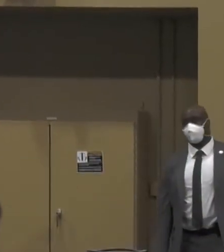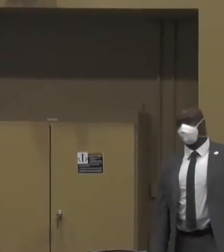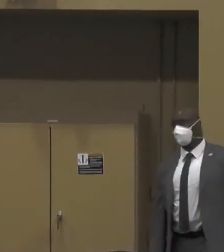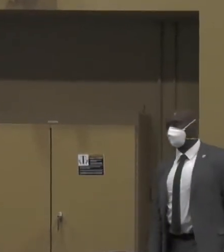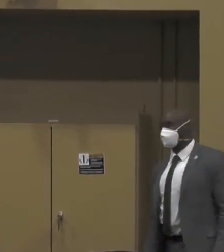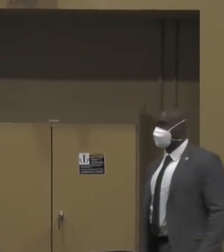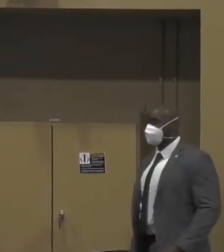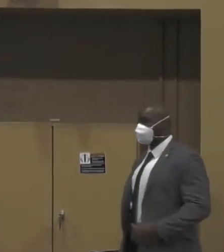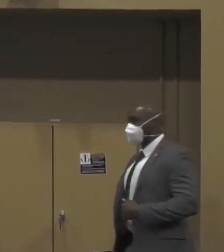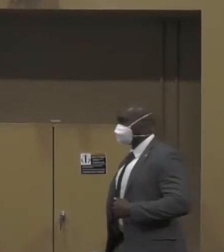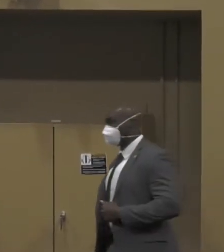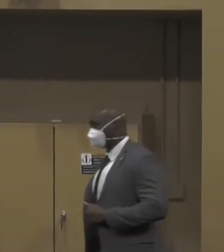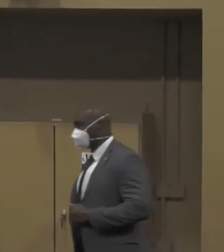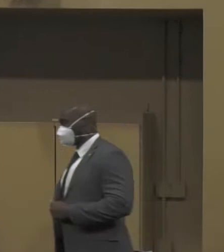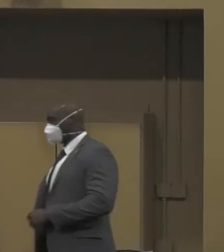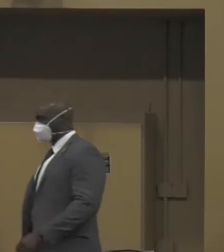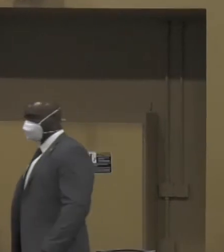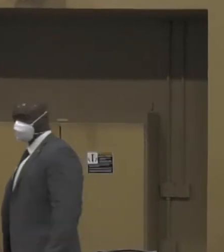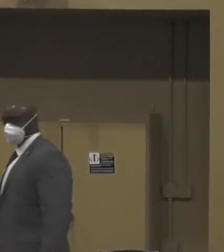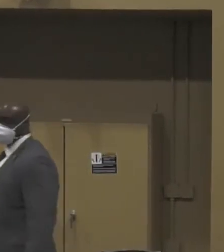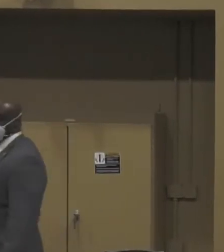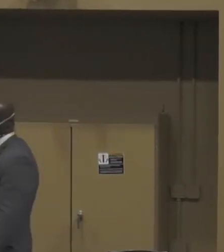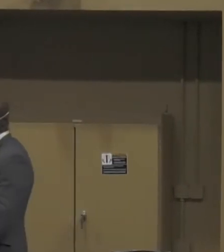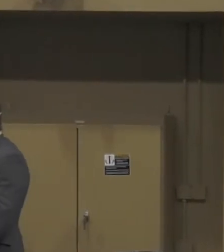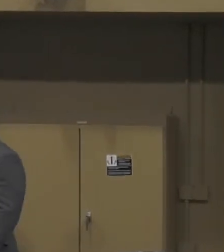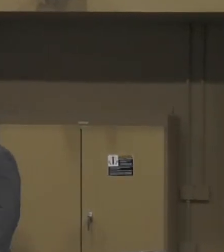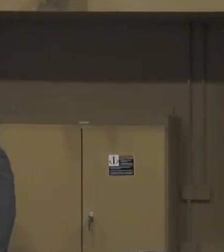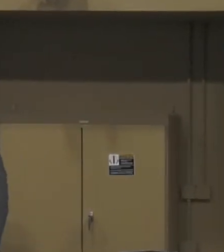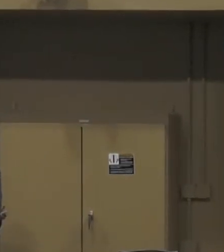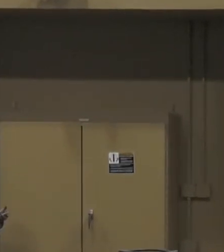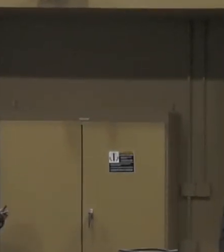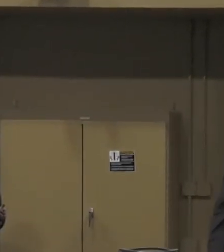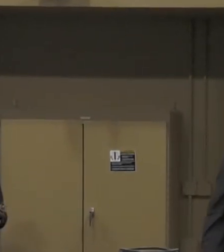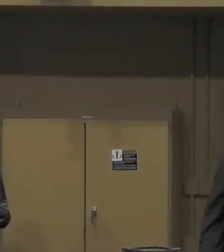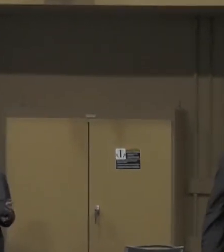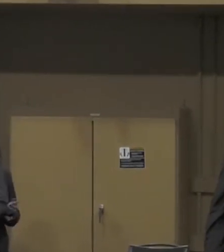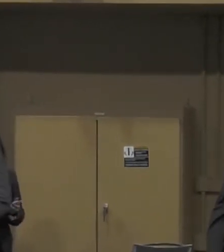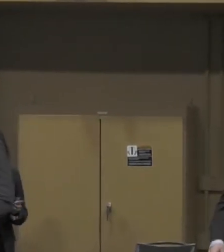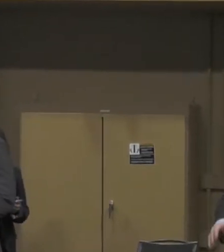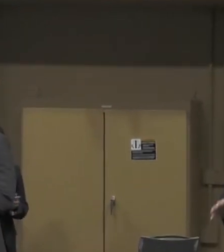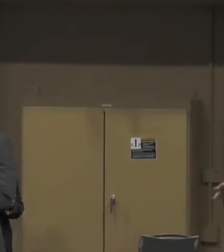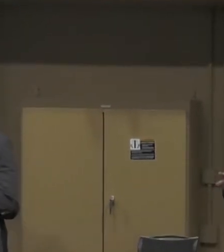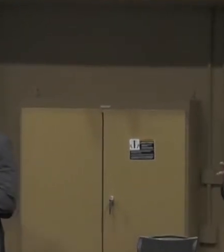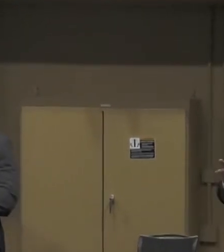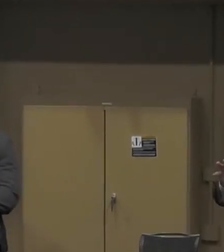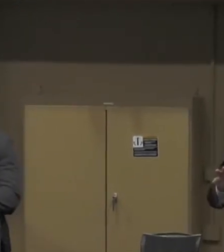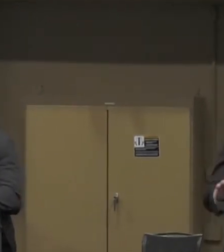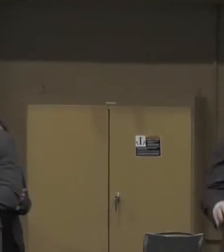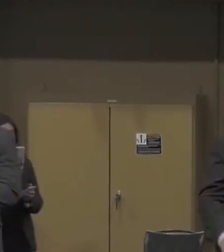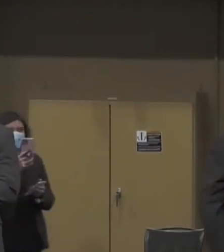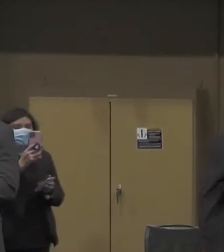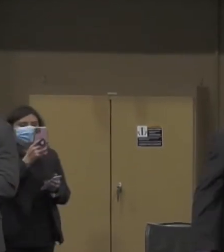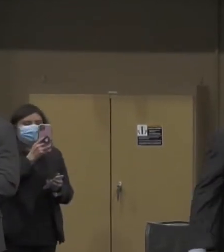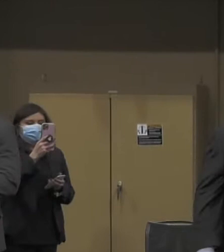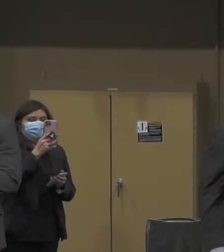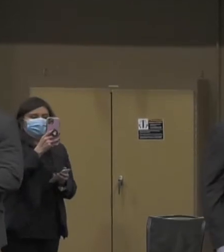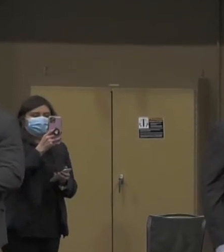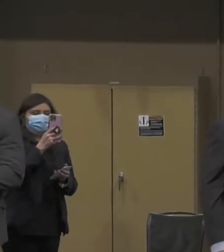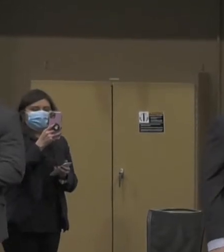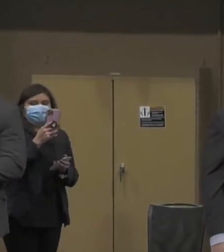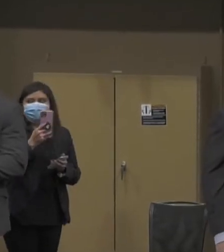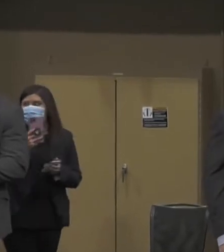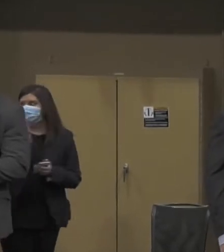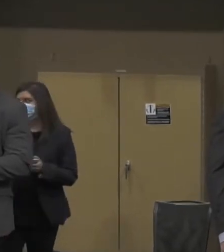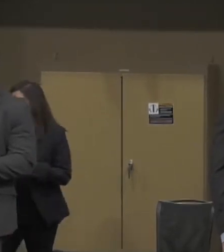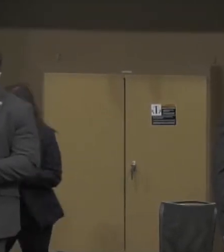as we launch the newest phase of our state's vaccination administration plan for those 65 and over